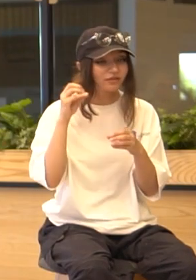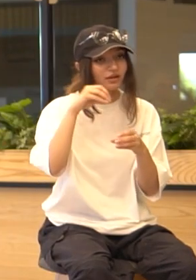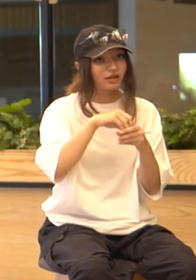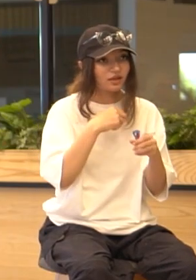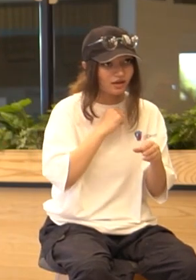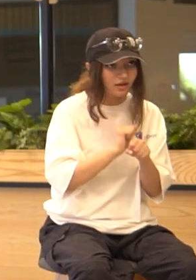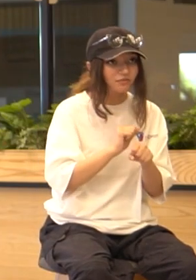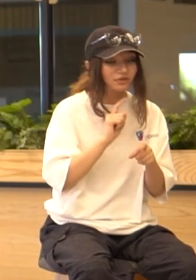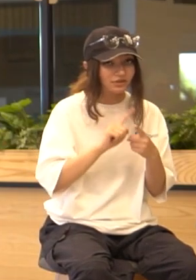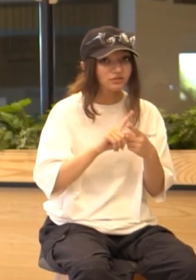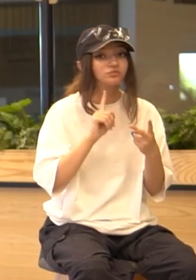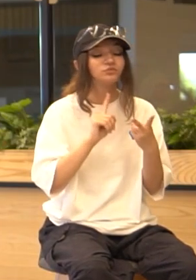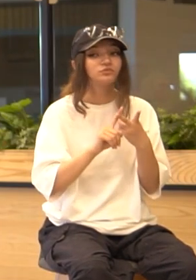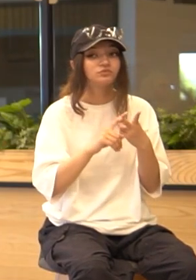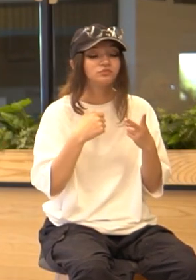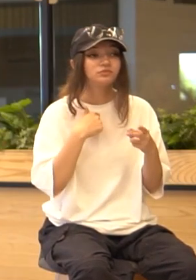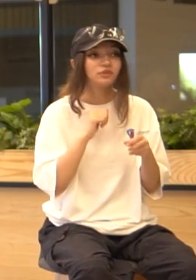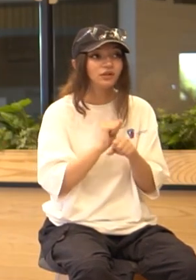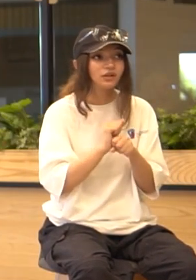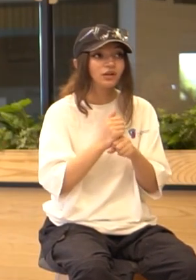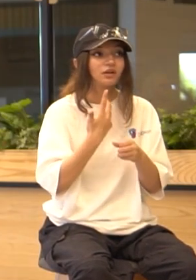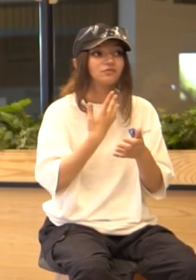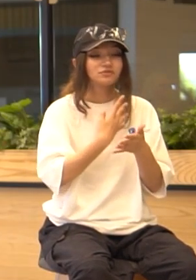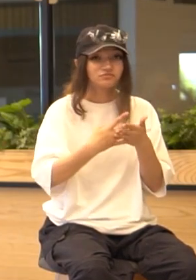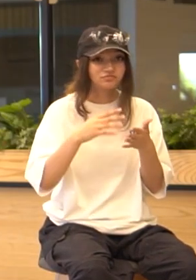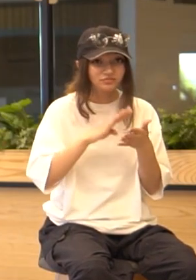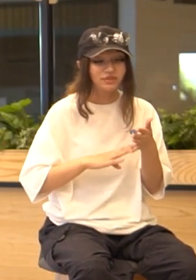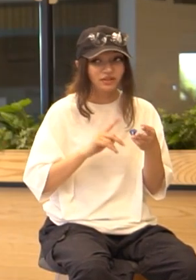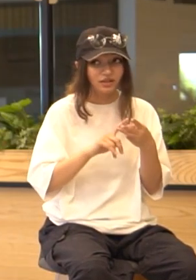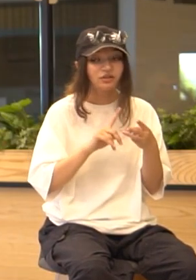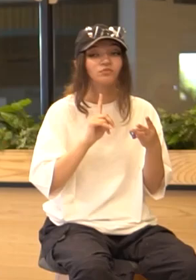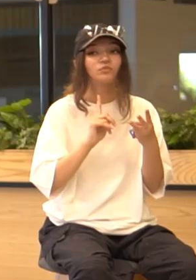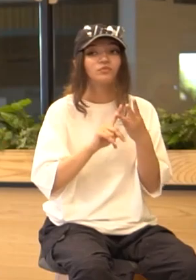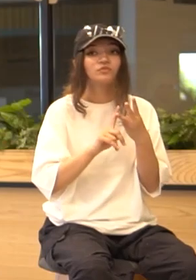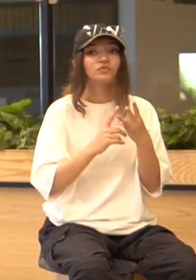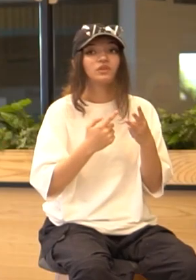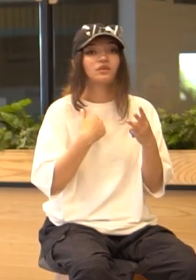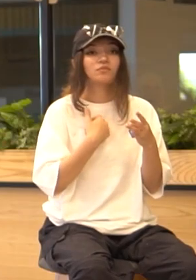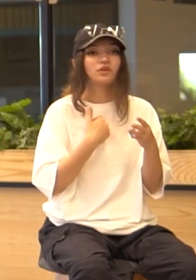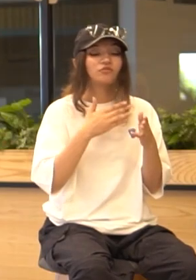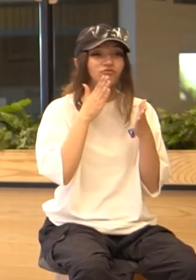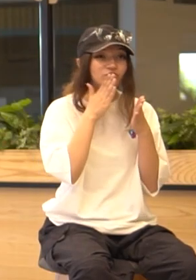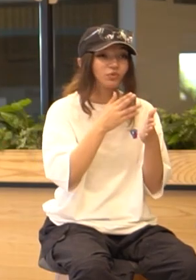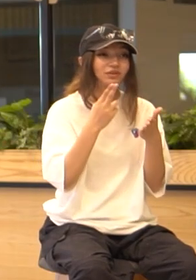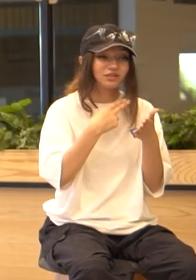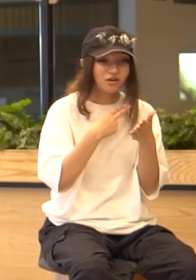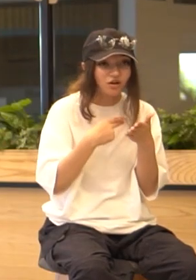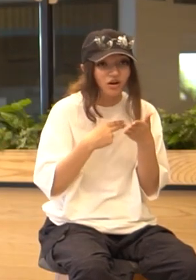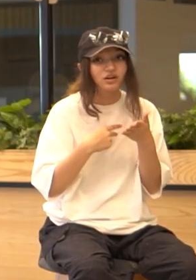multidisciplinary designer and a pursuer of like fashion projects and arts in general.